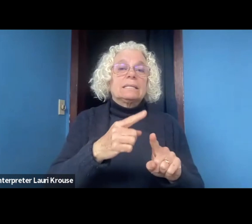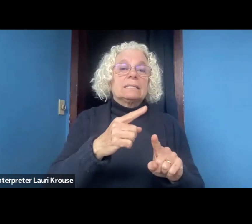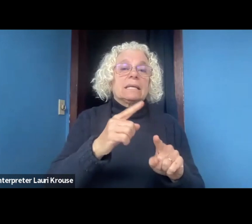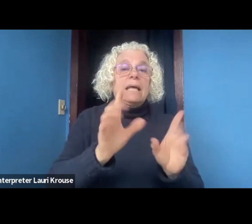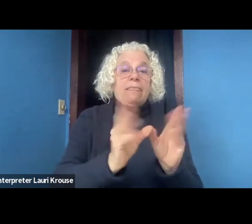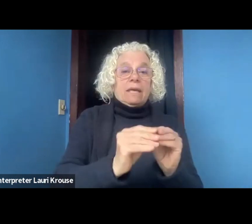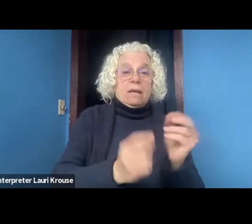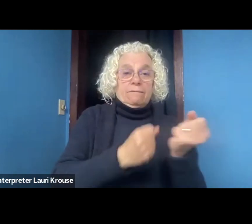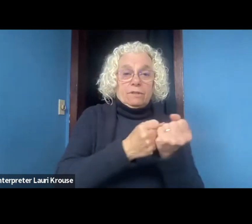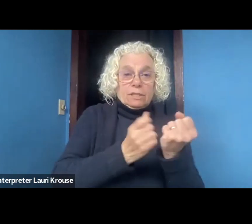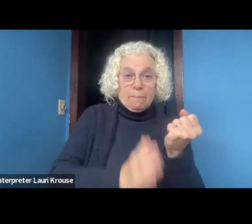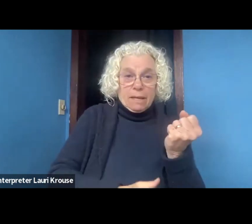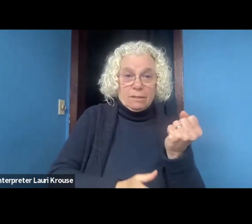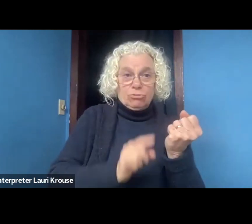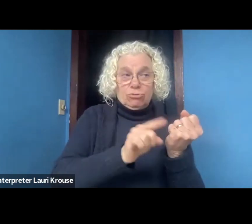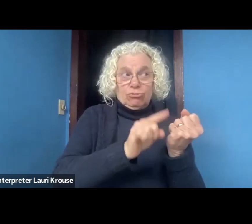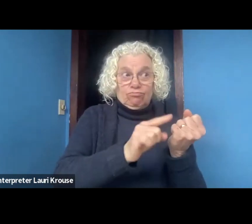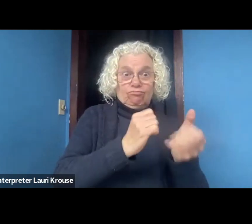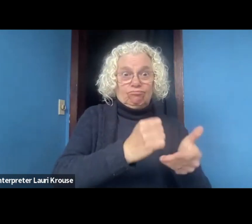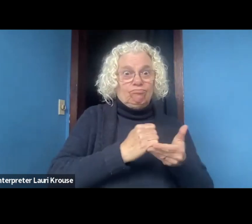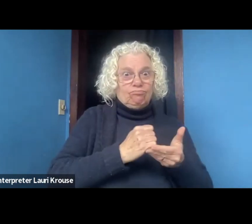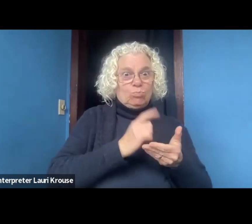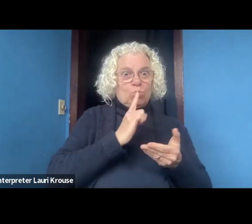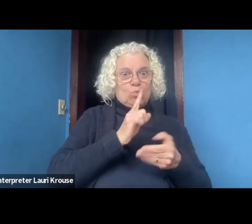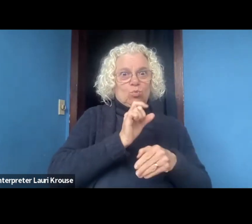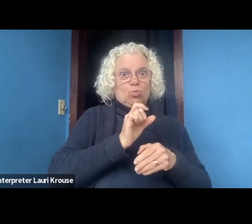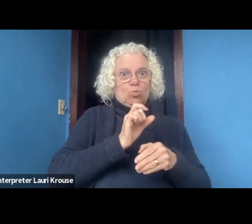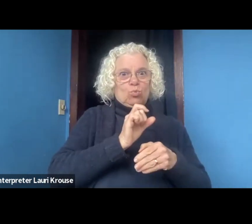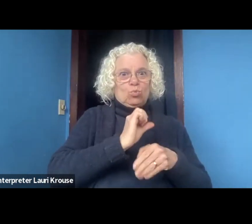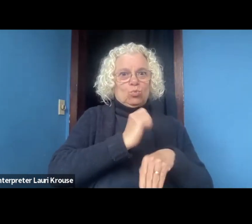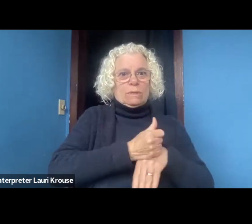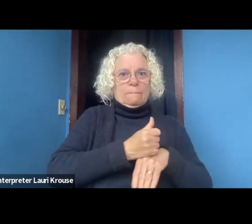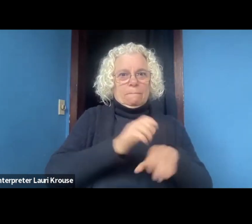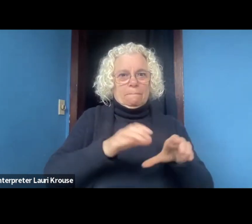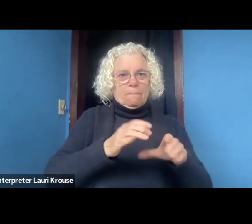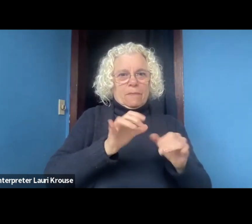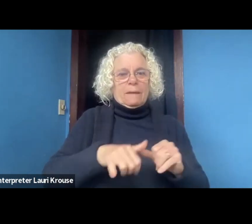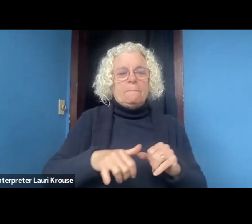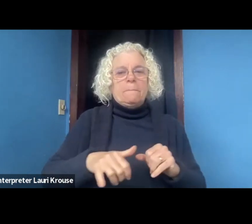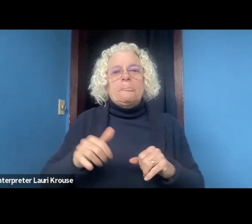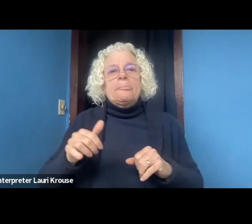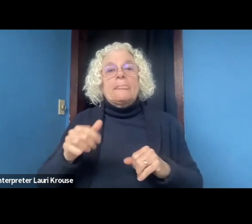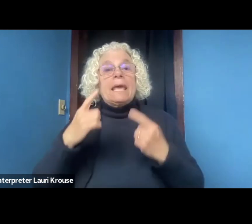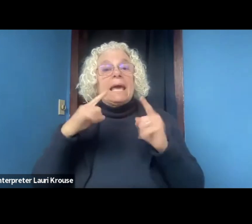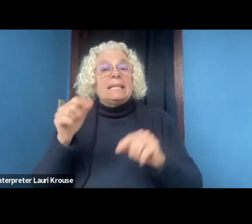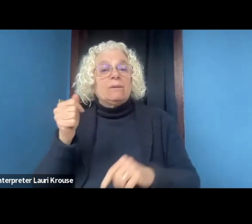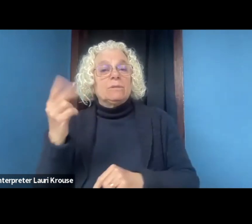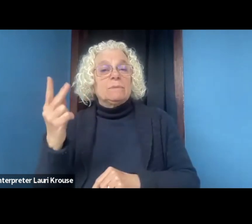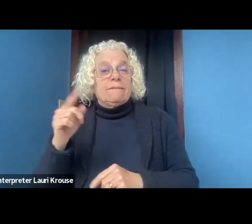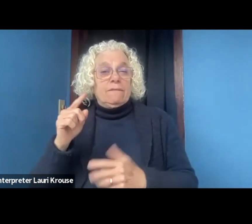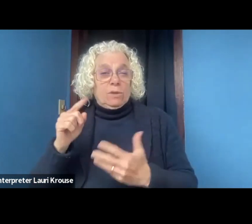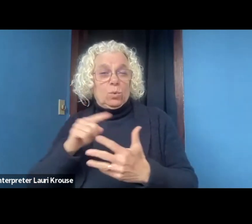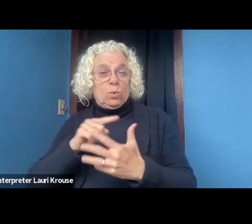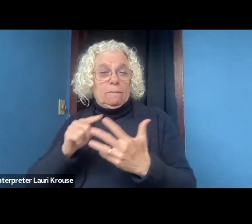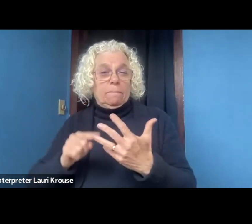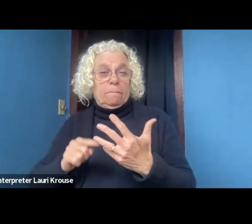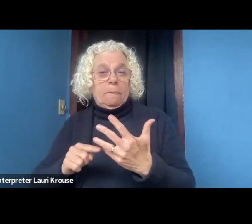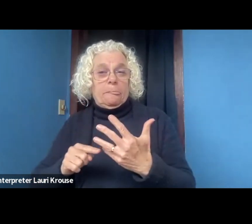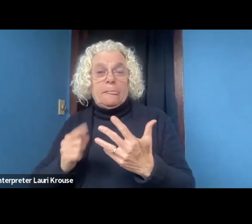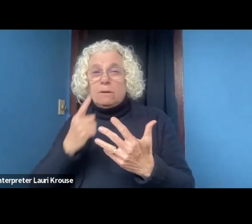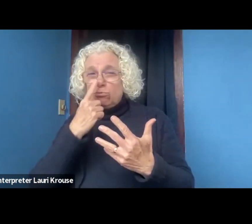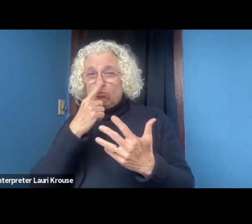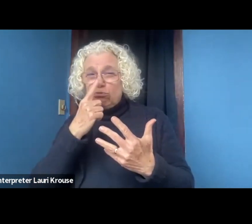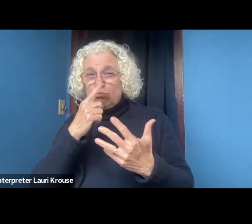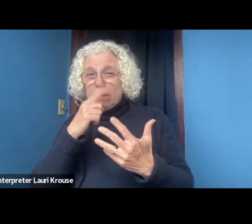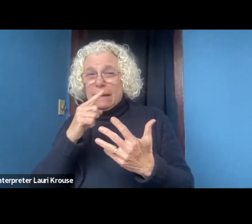sponsors who made this possible. I do want to share a couple of announcements, but while I'm doing that, if it's okay with everyone